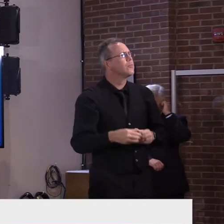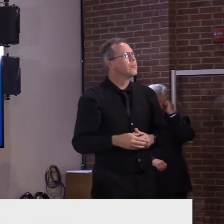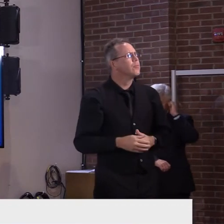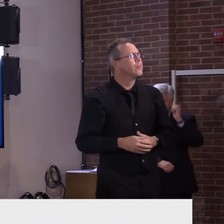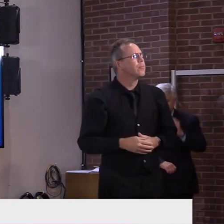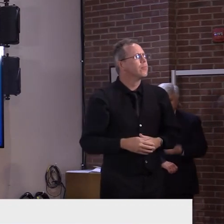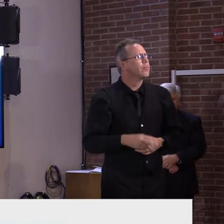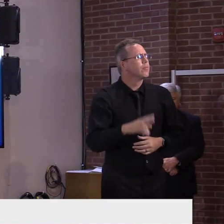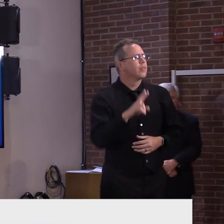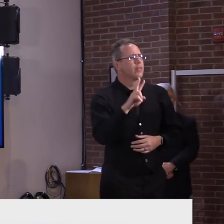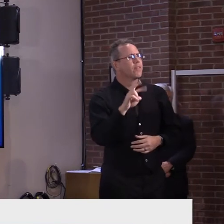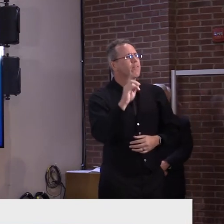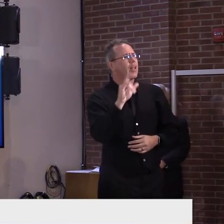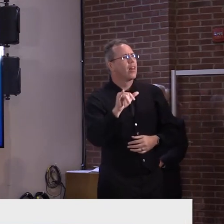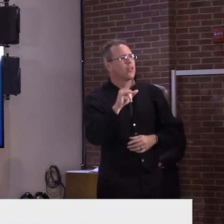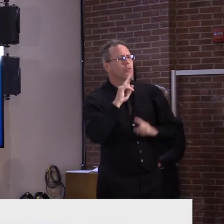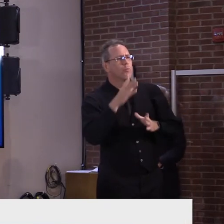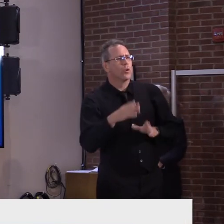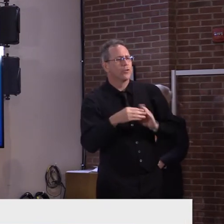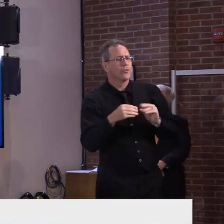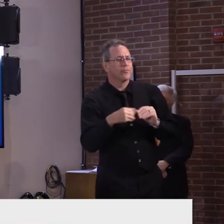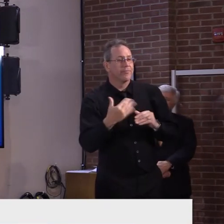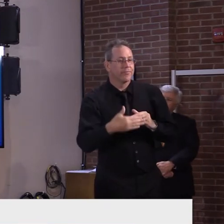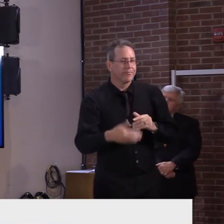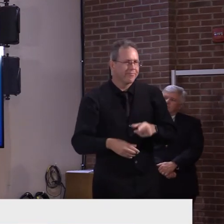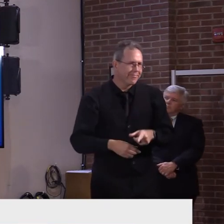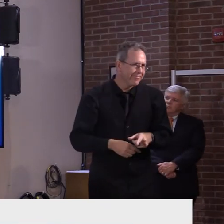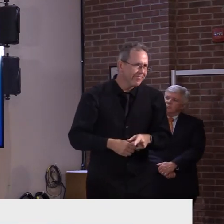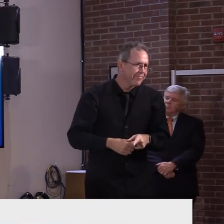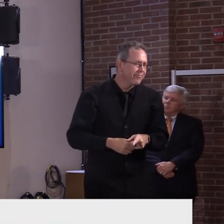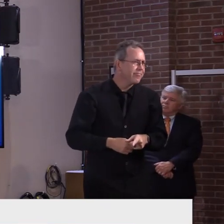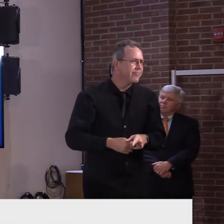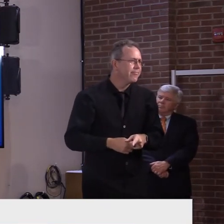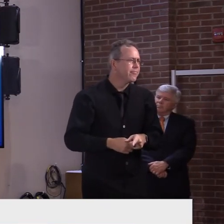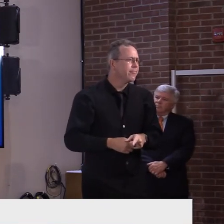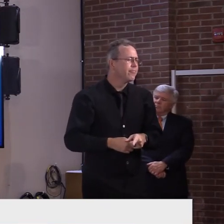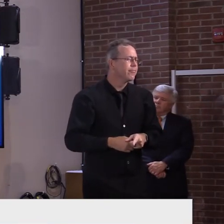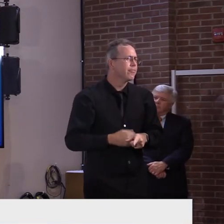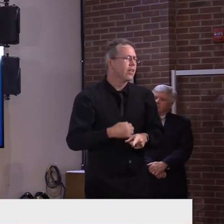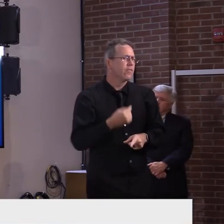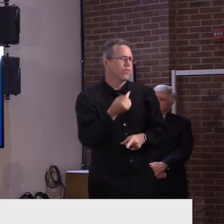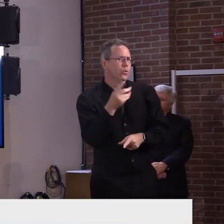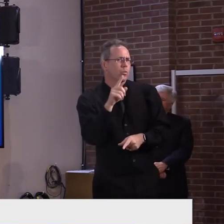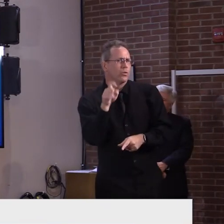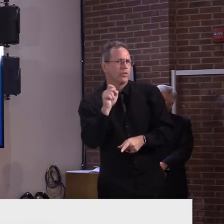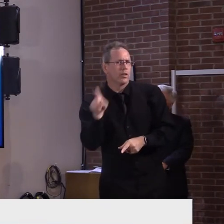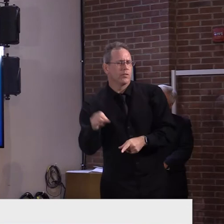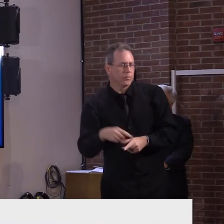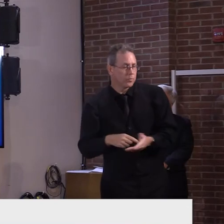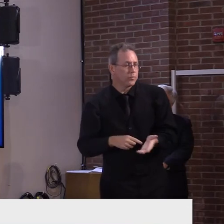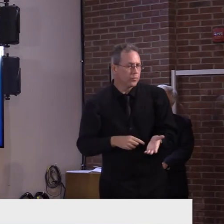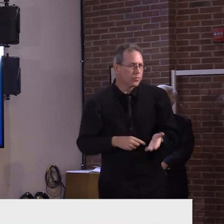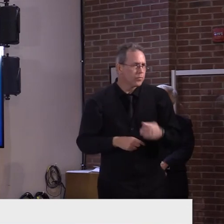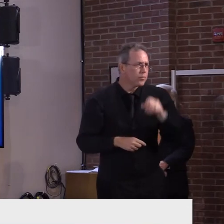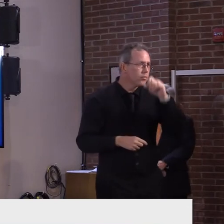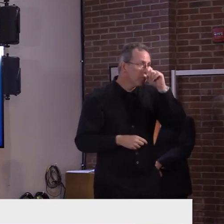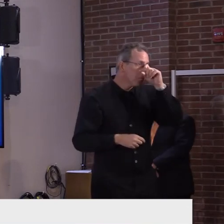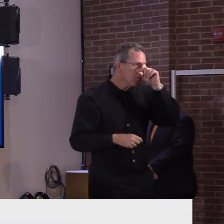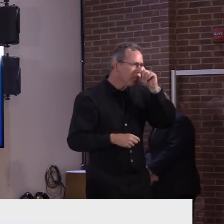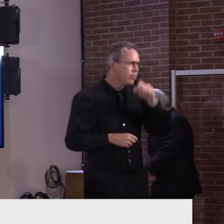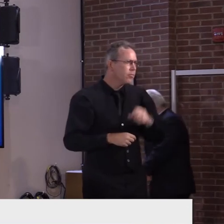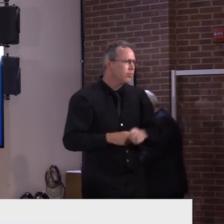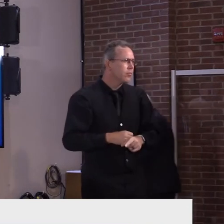Good afternoon. A couple of quick questions. What are the turnaround times for tests right now?